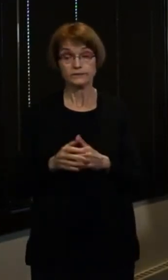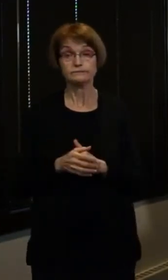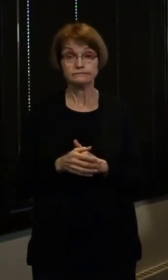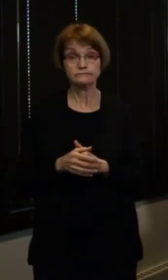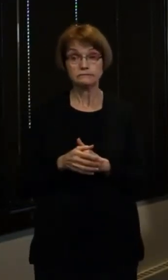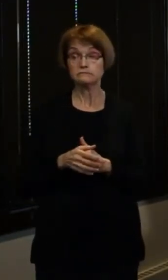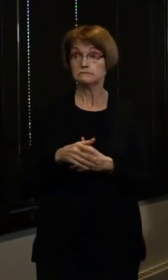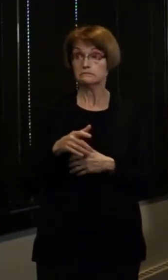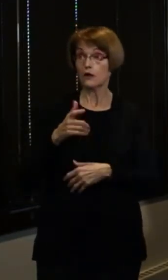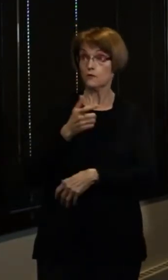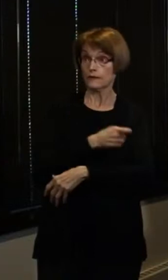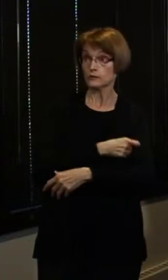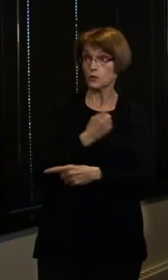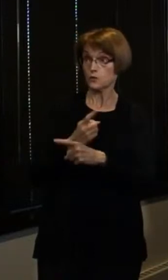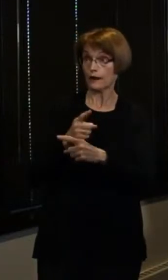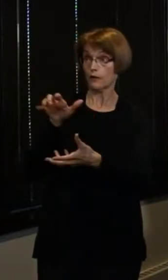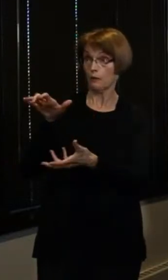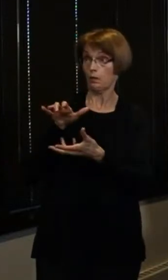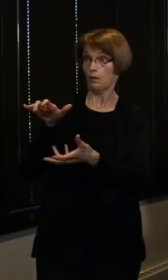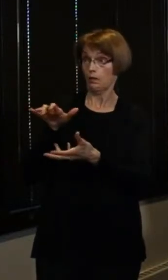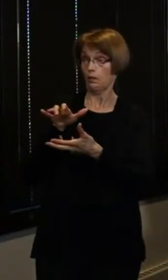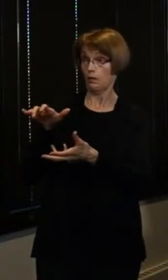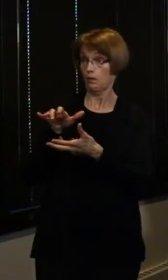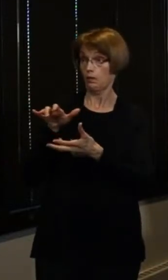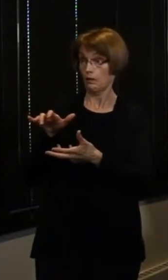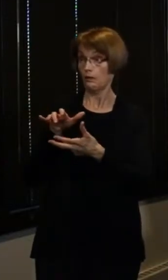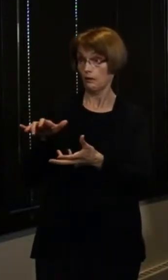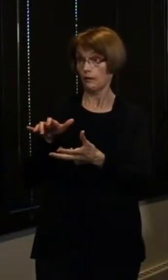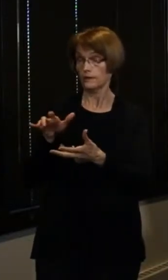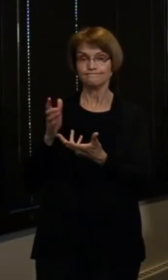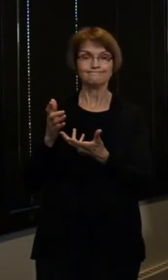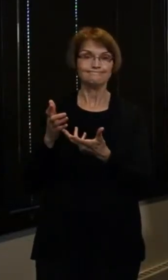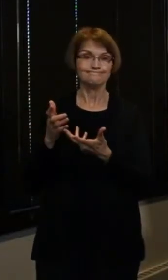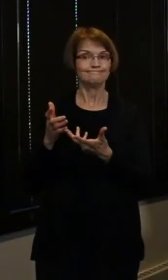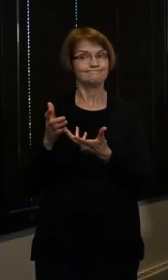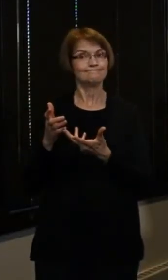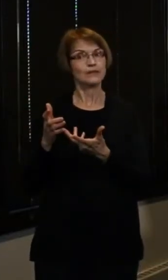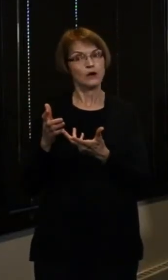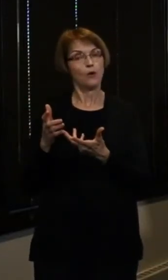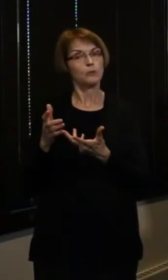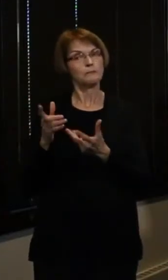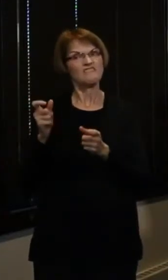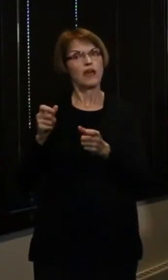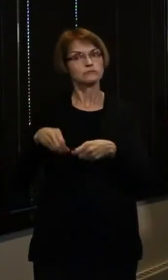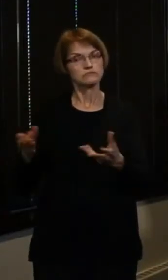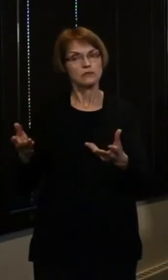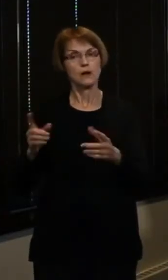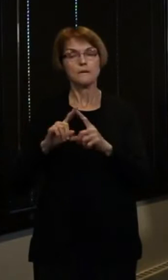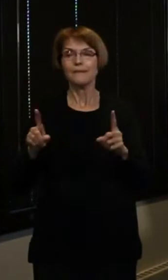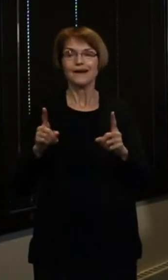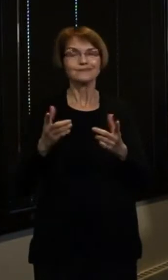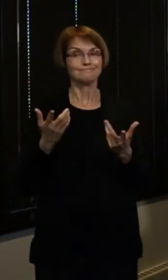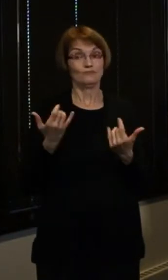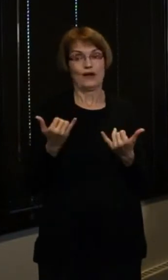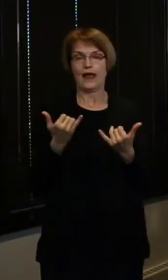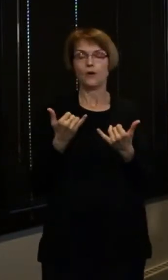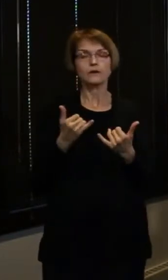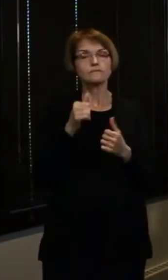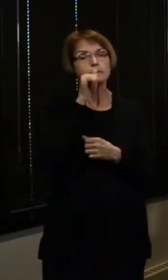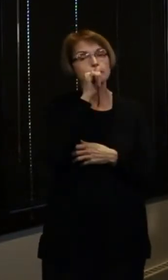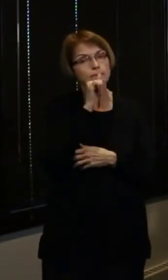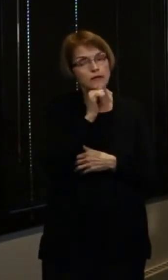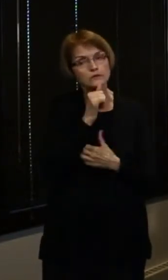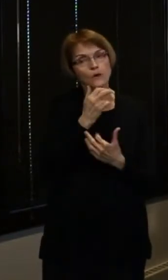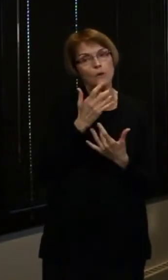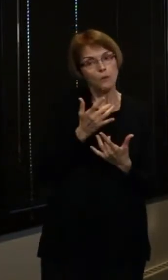supply can equal demand, we're still just going to have to exercise a little bit of patience so that we can get to